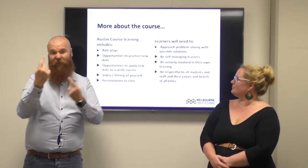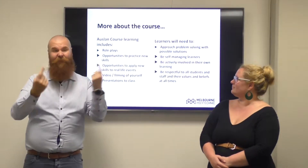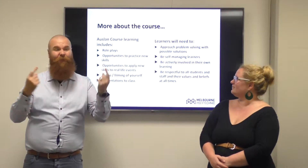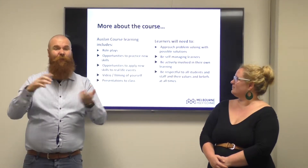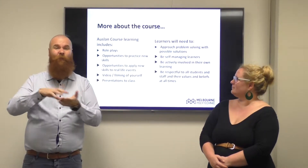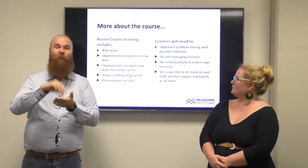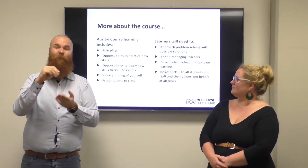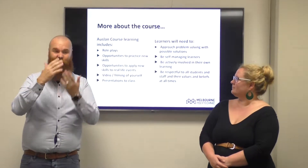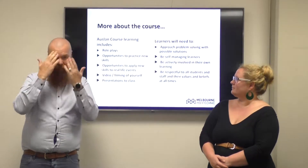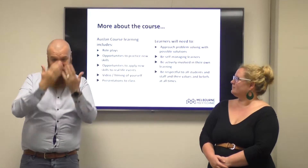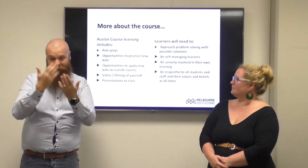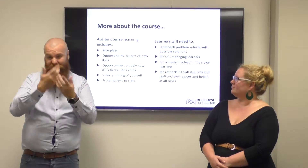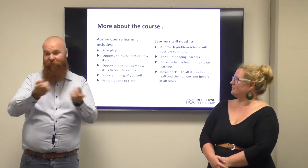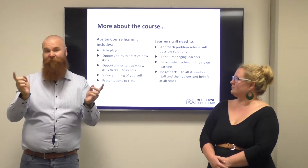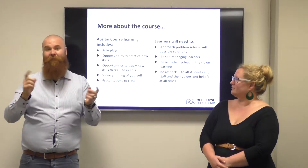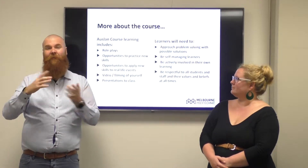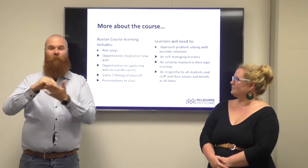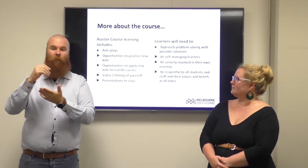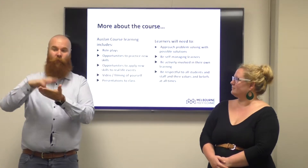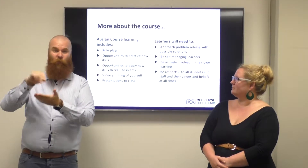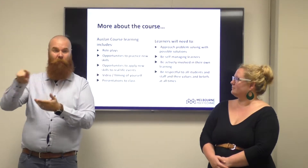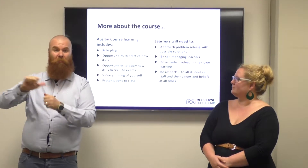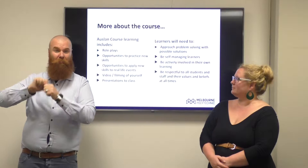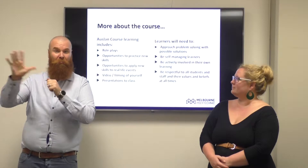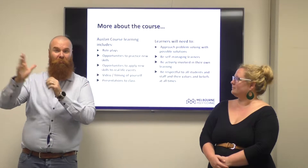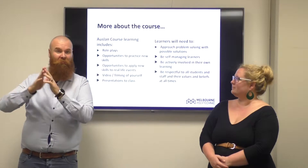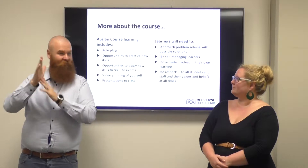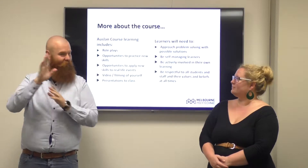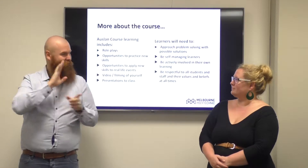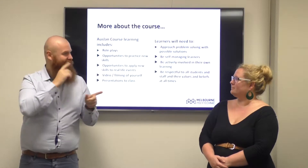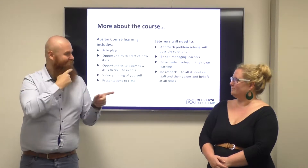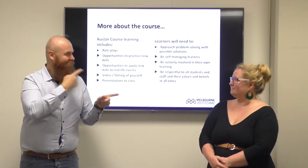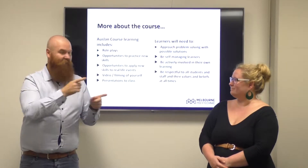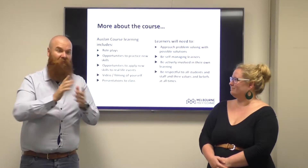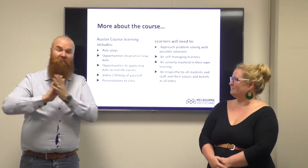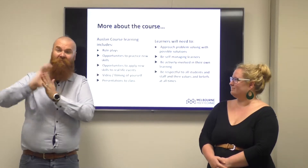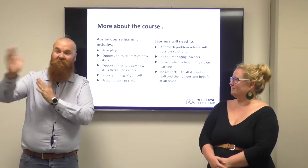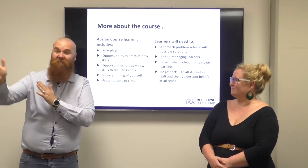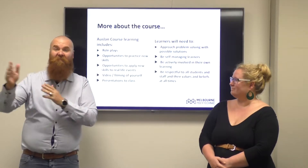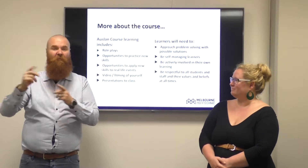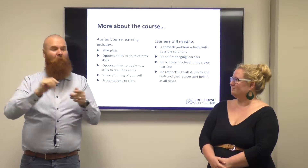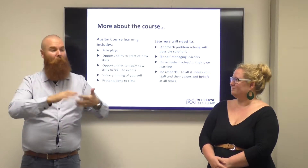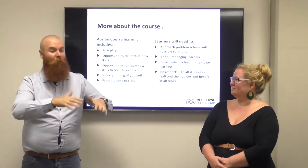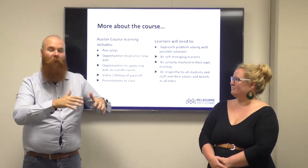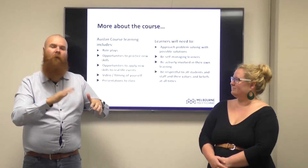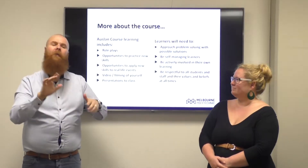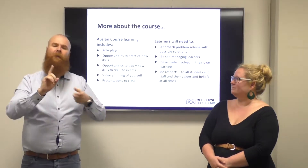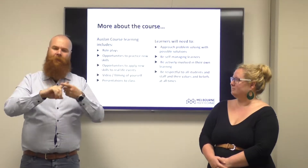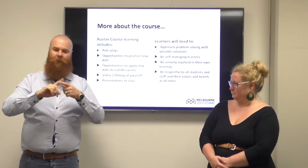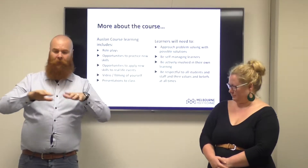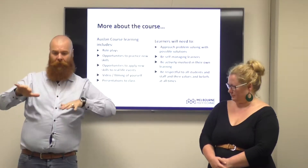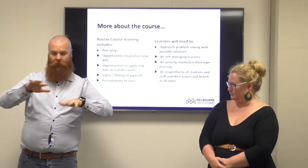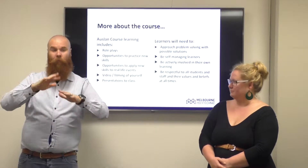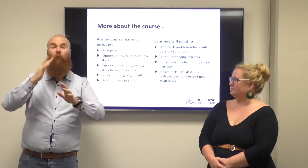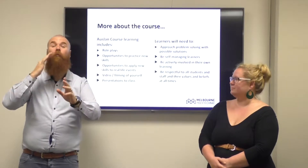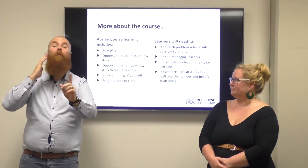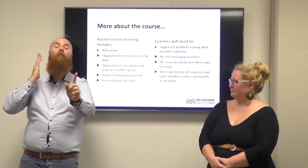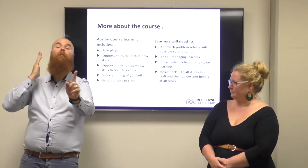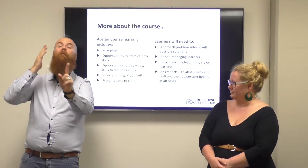learning and respectful of each other as well. Some students might, as I just said before, have really great skills and be quite a bit in